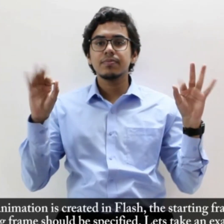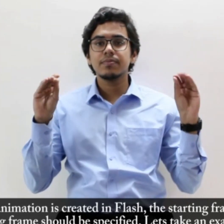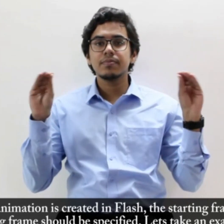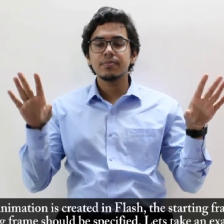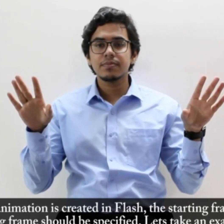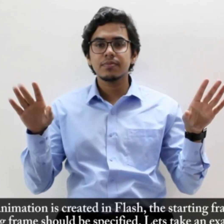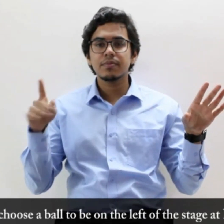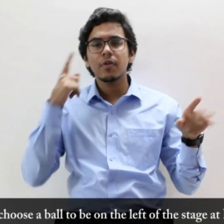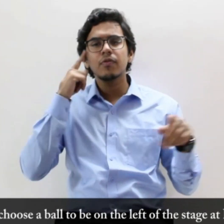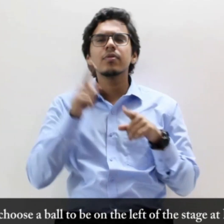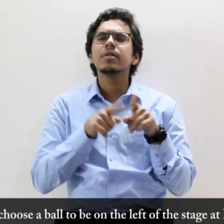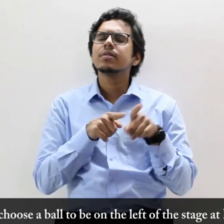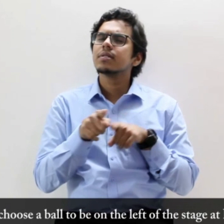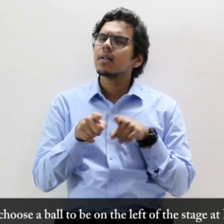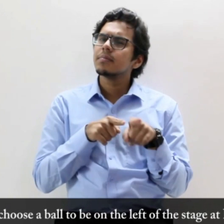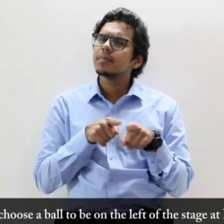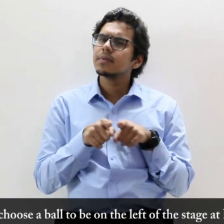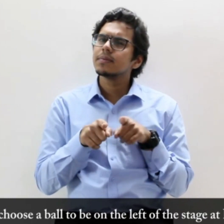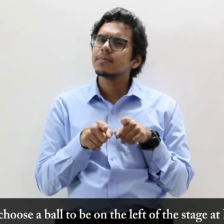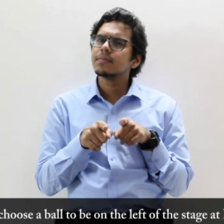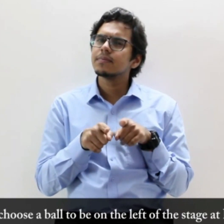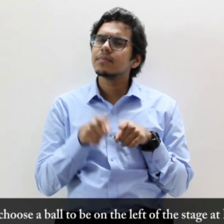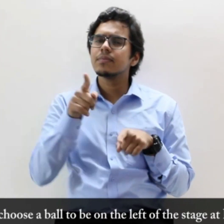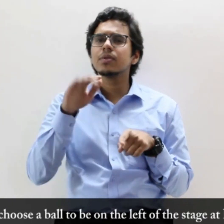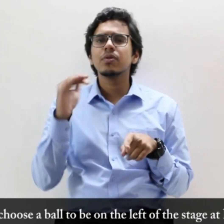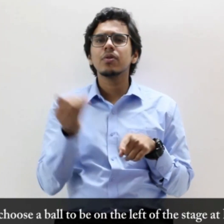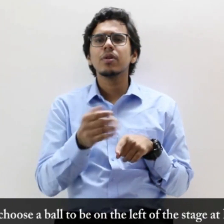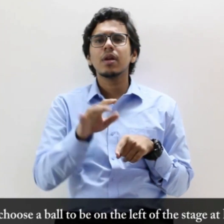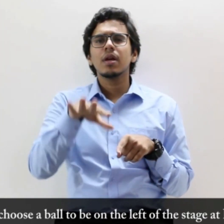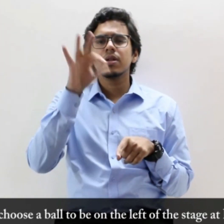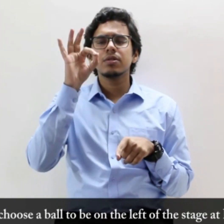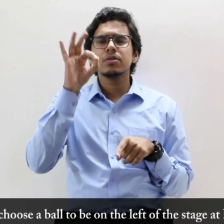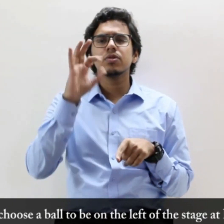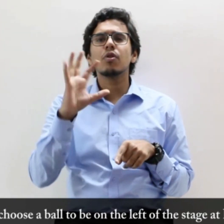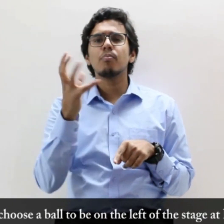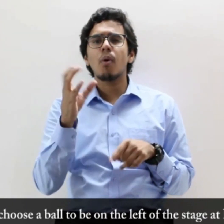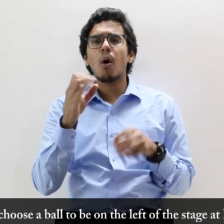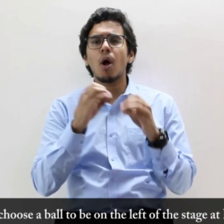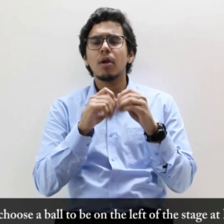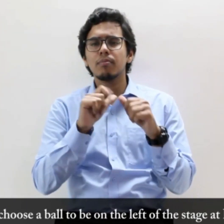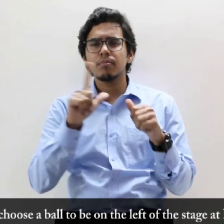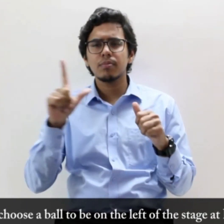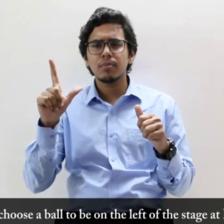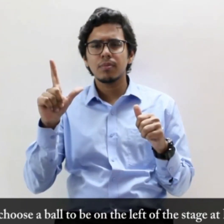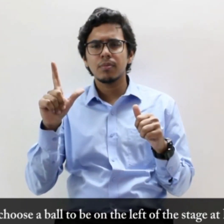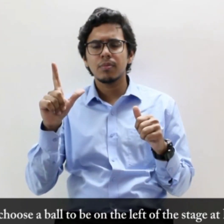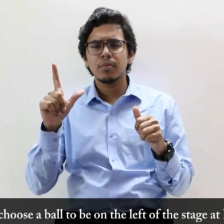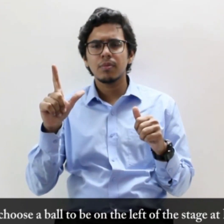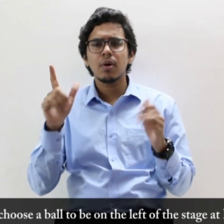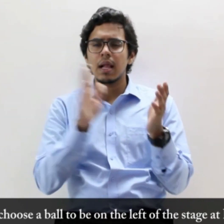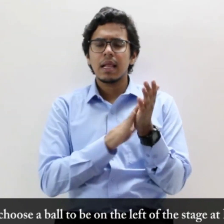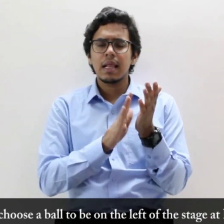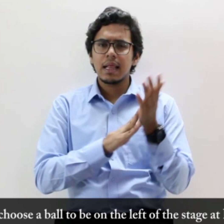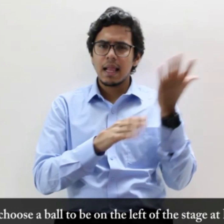specified. Let's take an example. You can choose a ball to be on left of the stage at frame